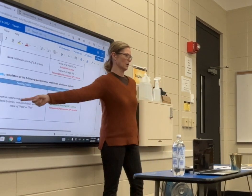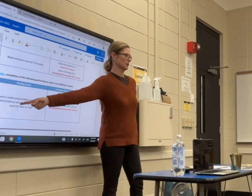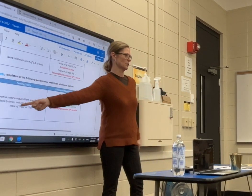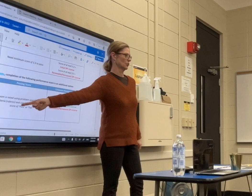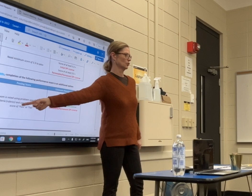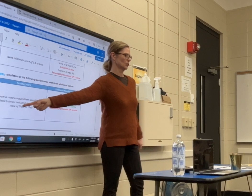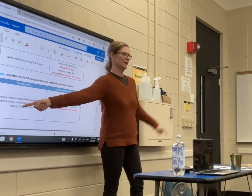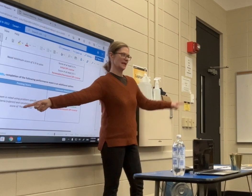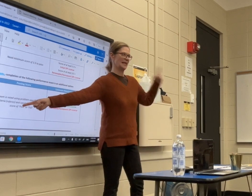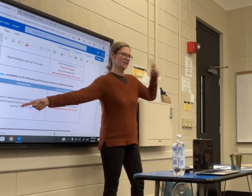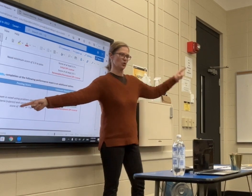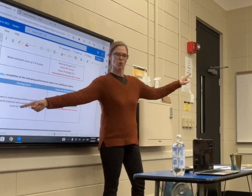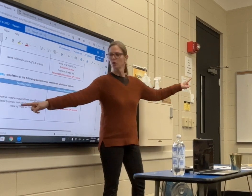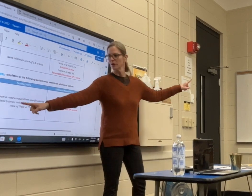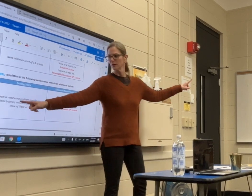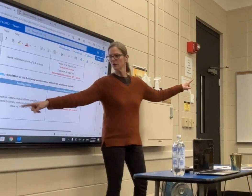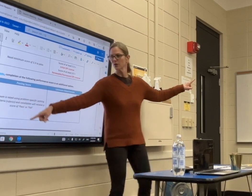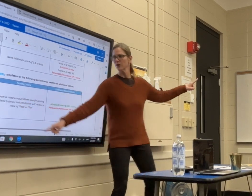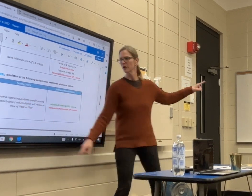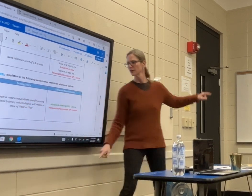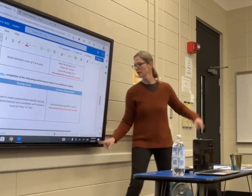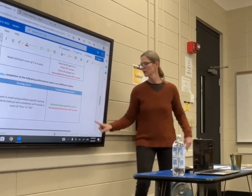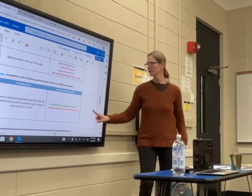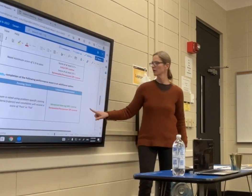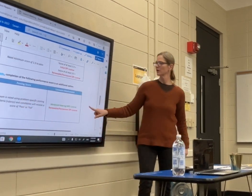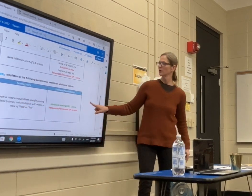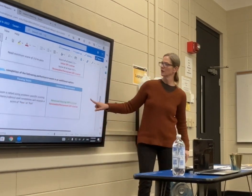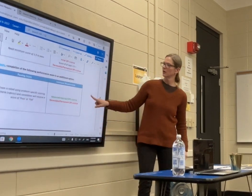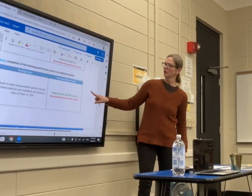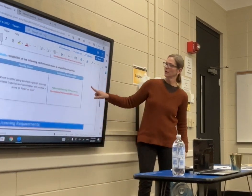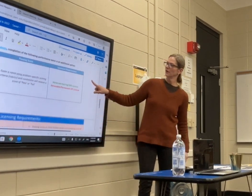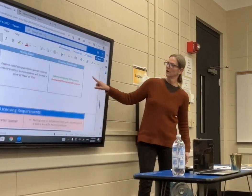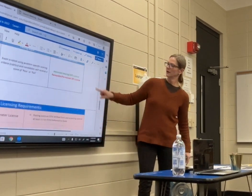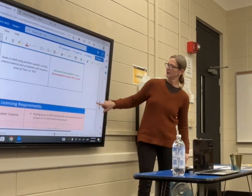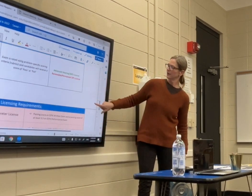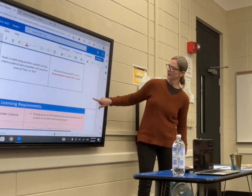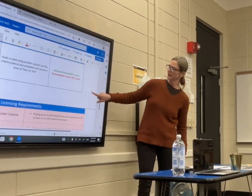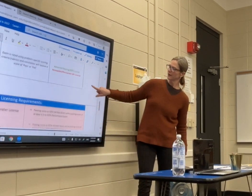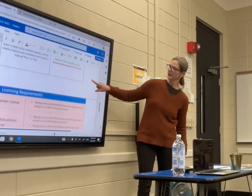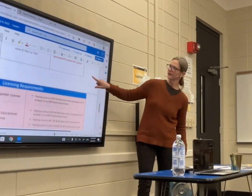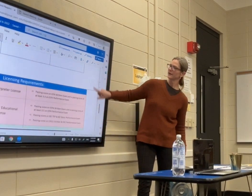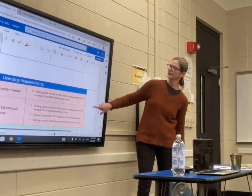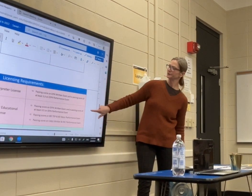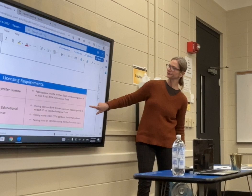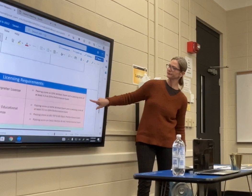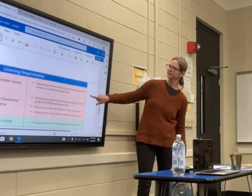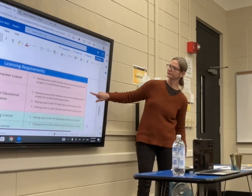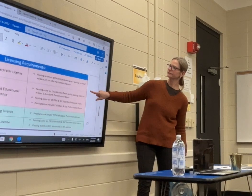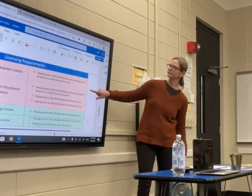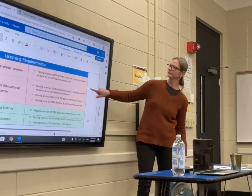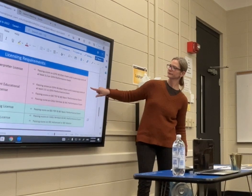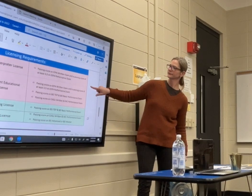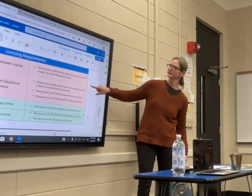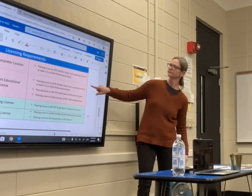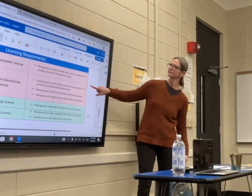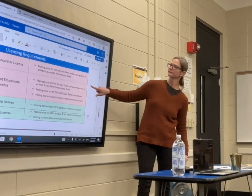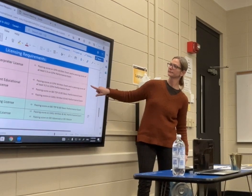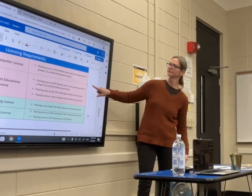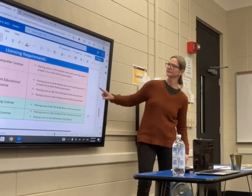you can take the Center for Assessment of Sign Language Interpreters, otherwise known as the CASLE.